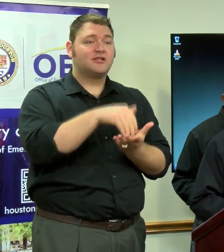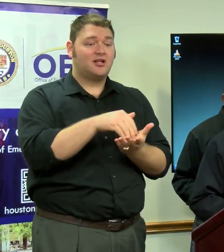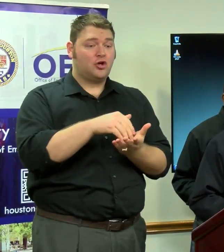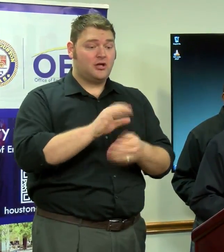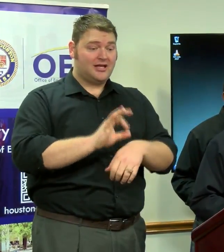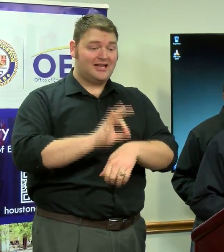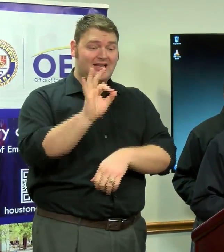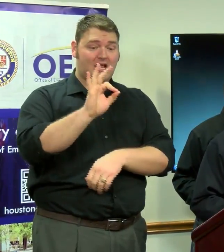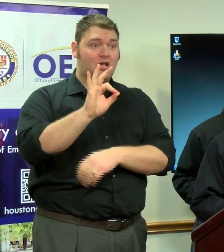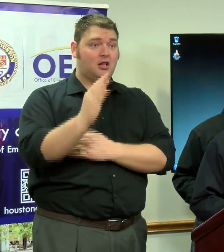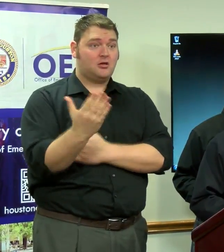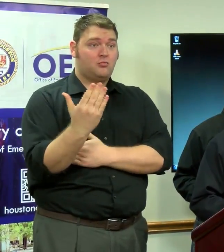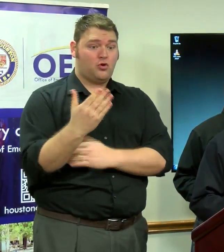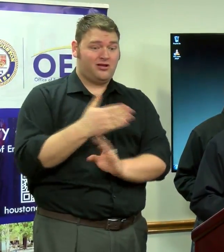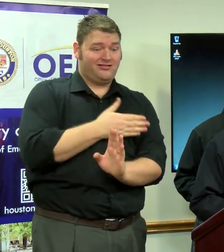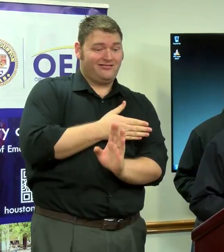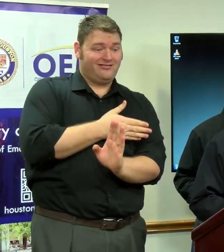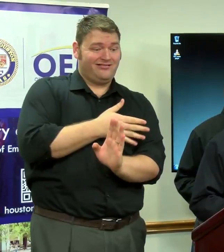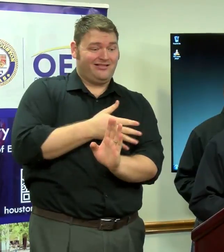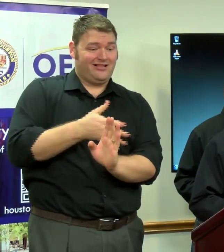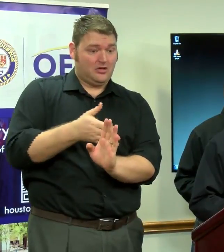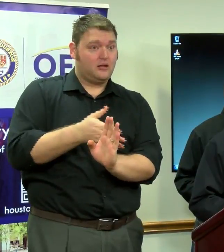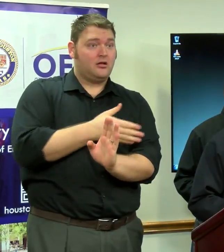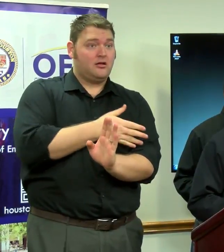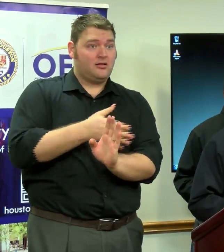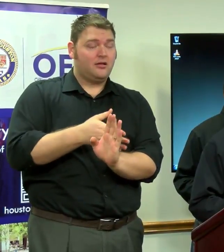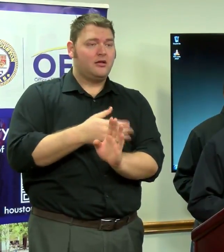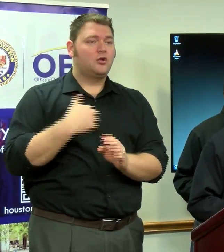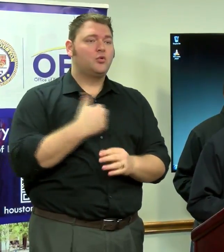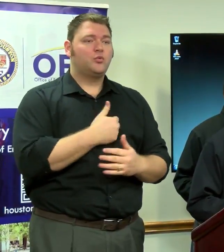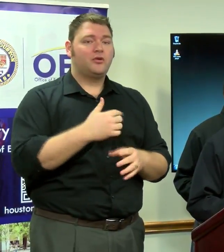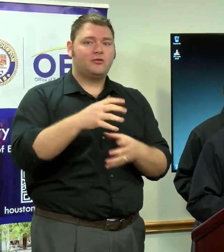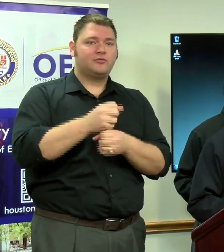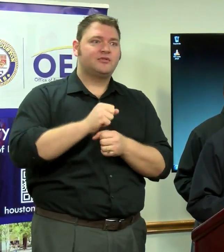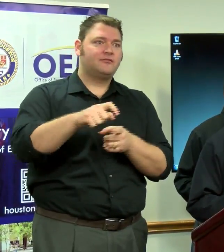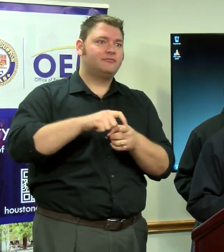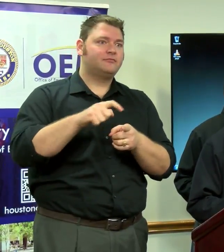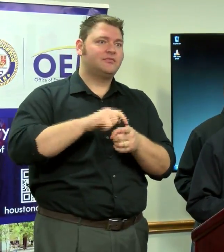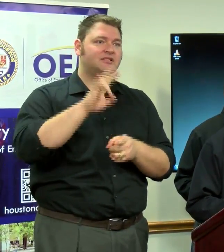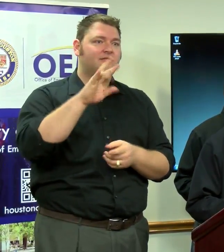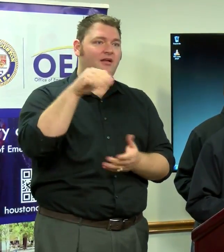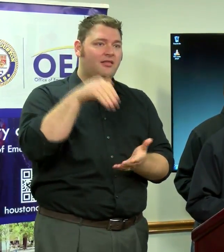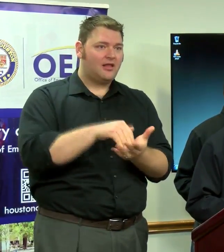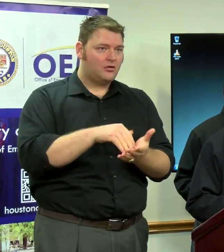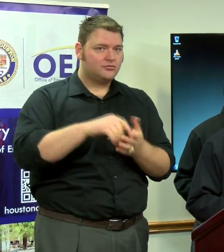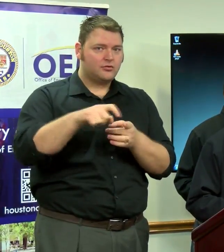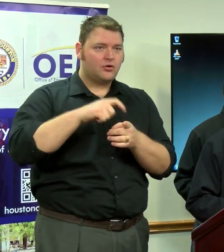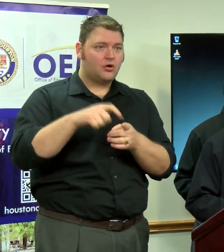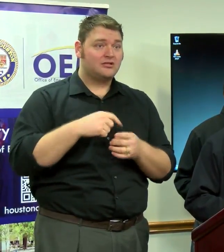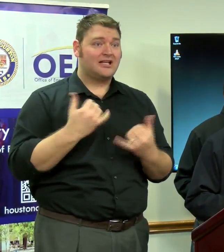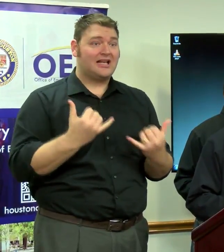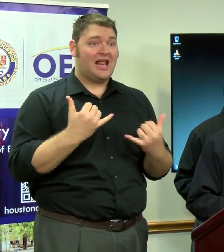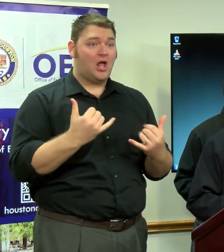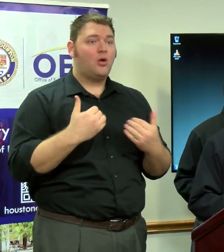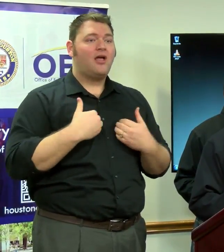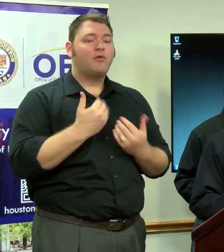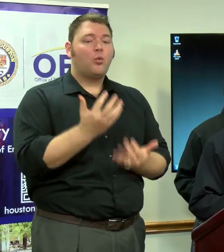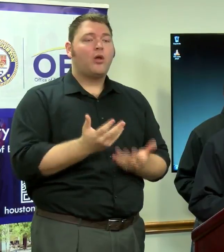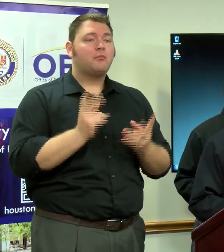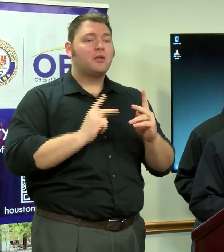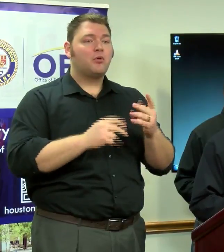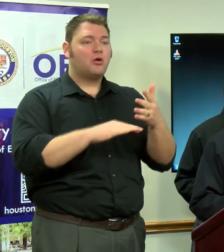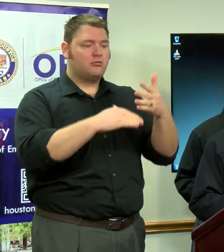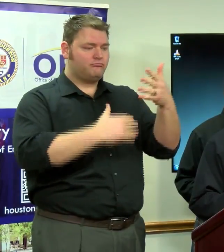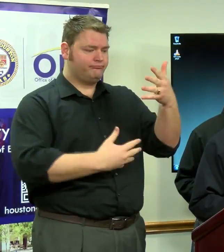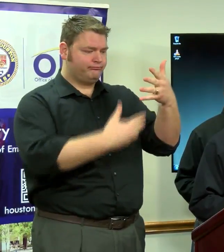approximately 75,000 calls that we did process as well. And we've gotten our queue numbers down to 10, meaning those are the